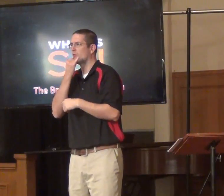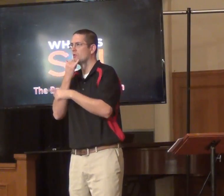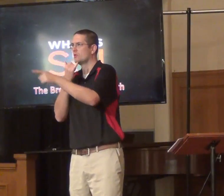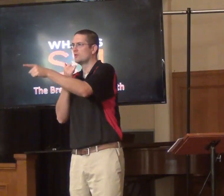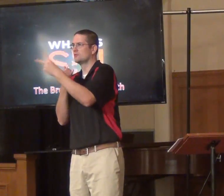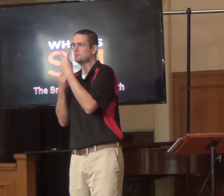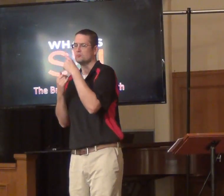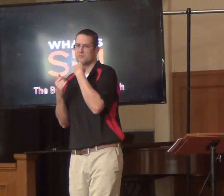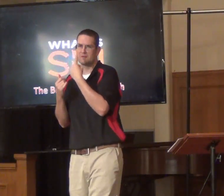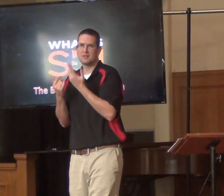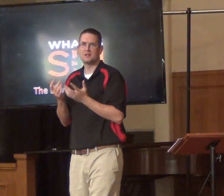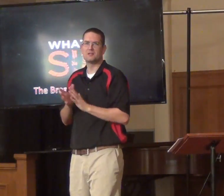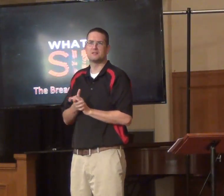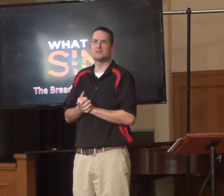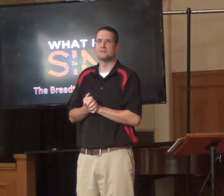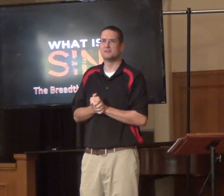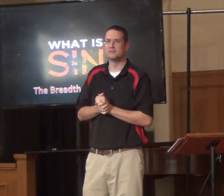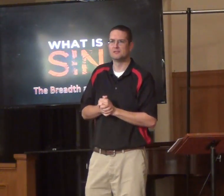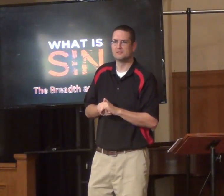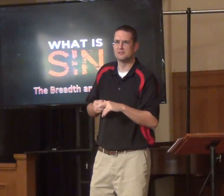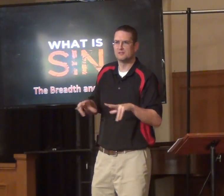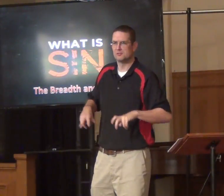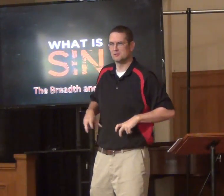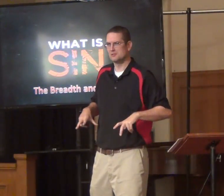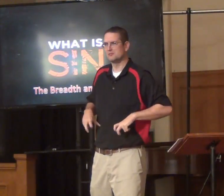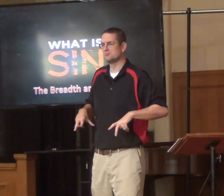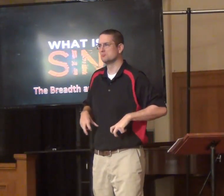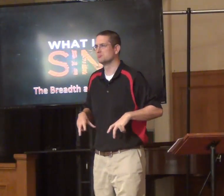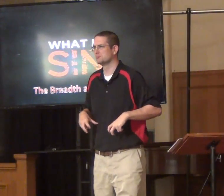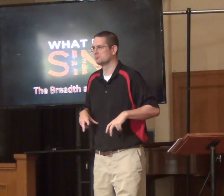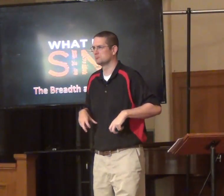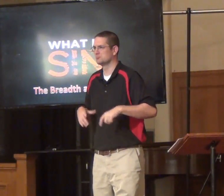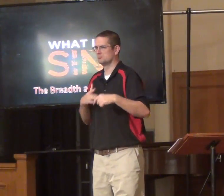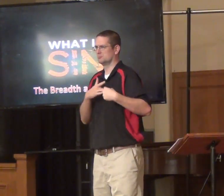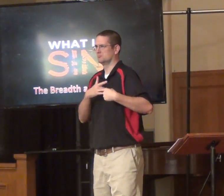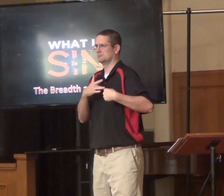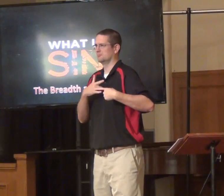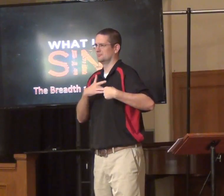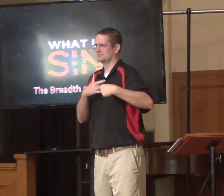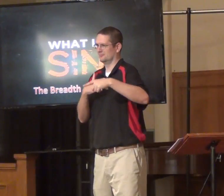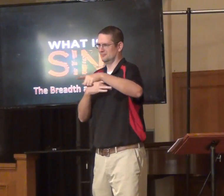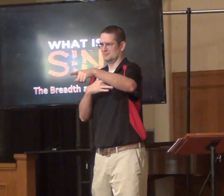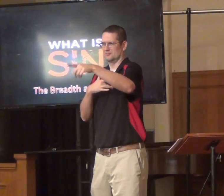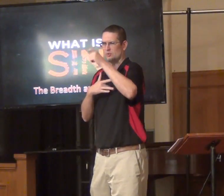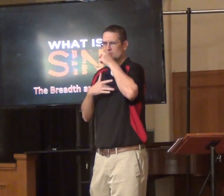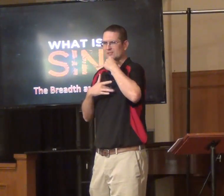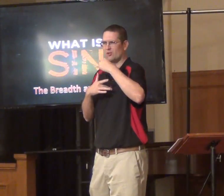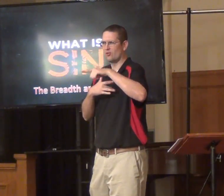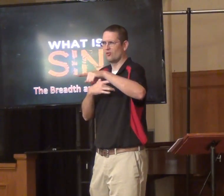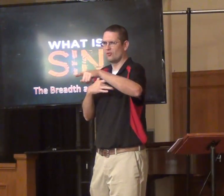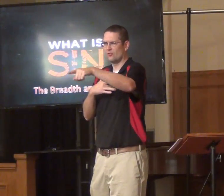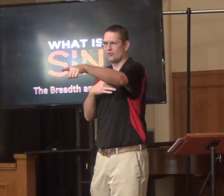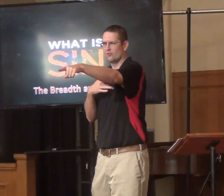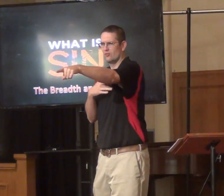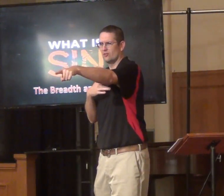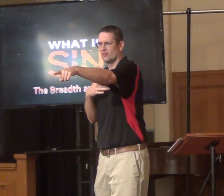When you do wrong, you're two-faced, you're selfish. Who said heart?